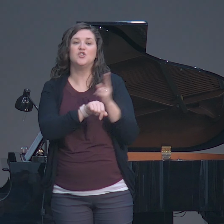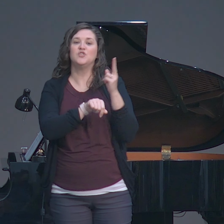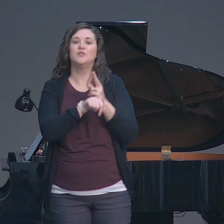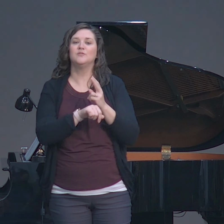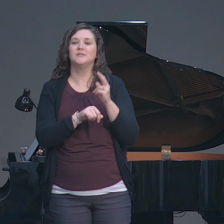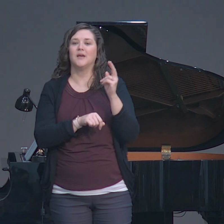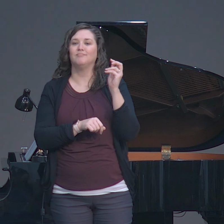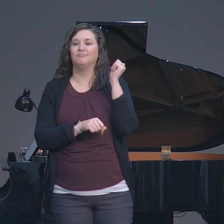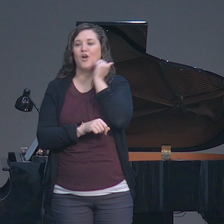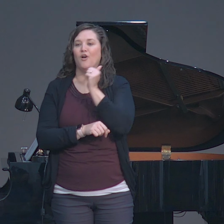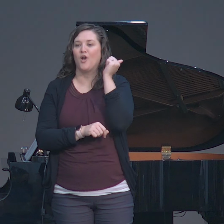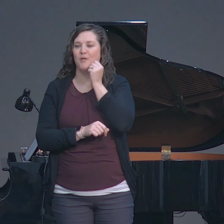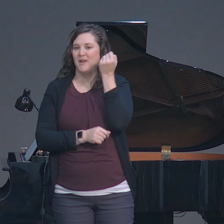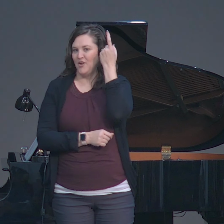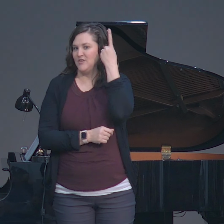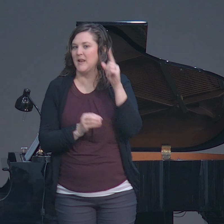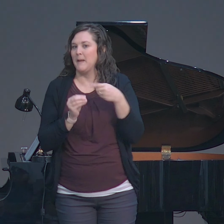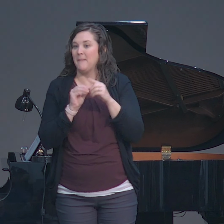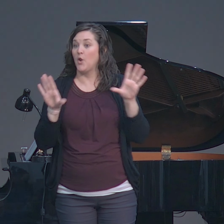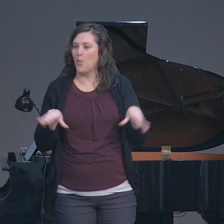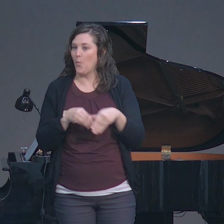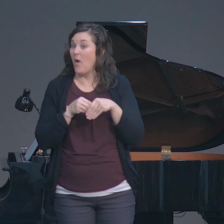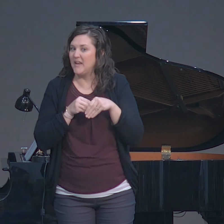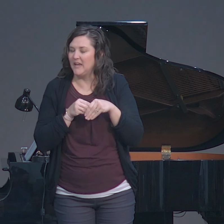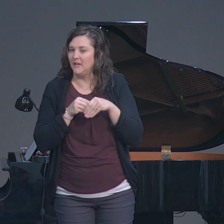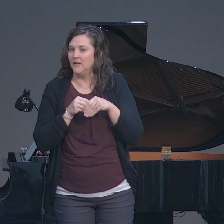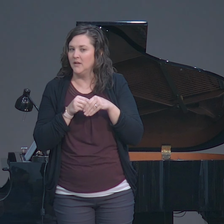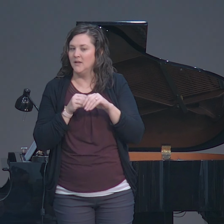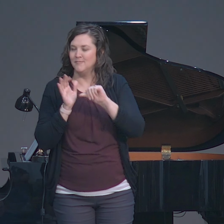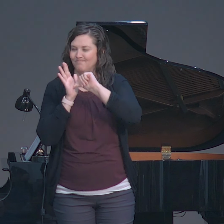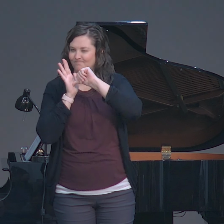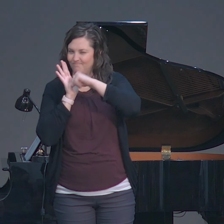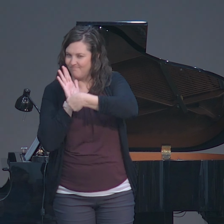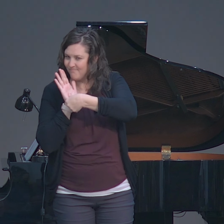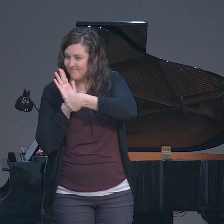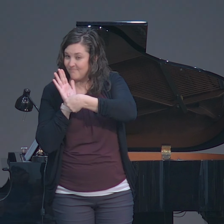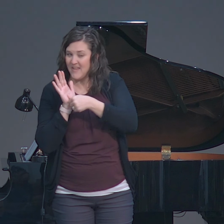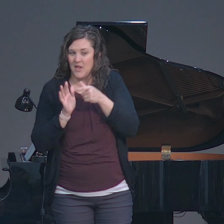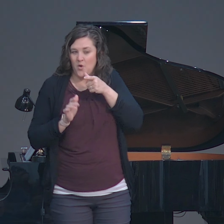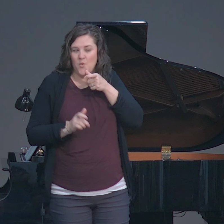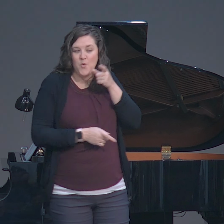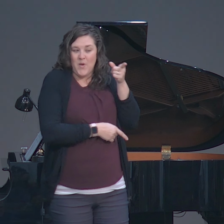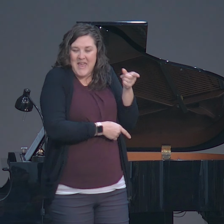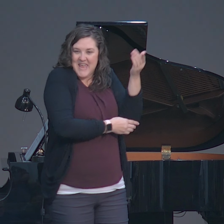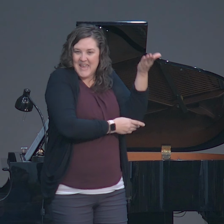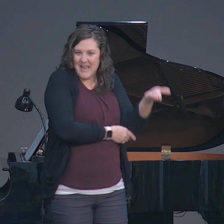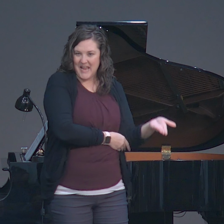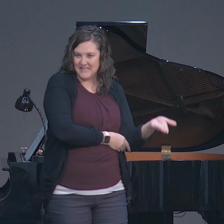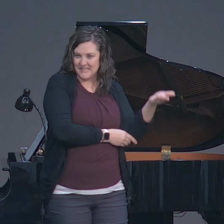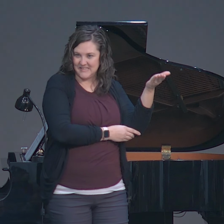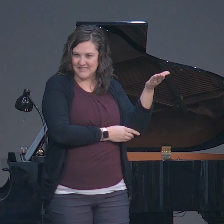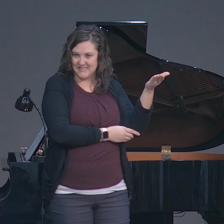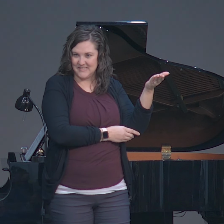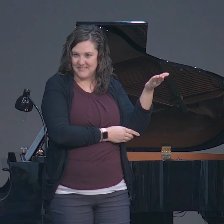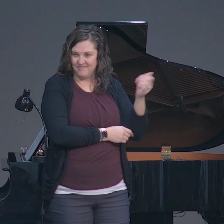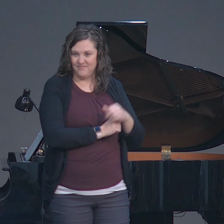wedding celebration to make the point of who he is.